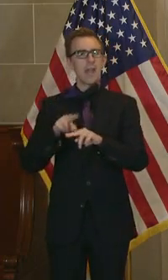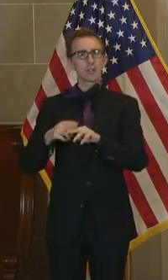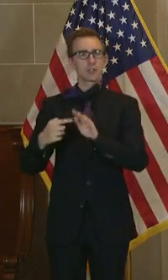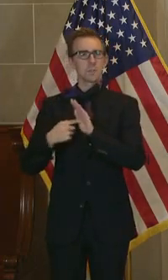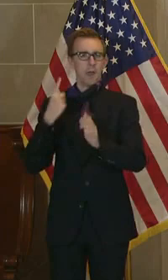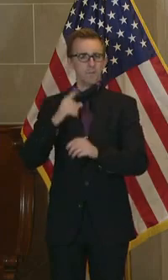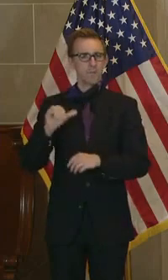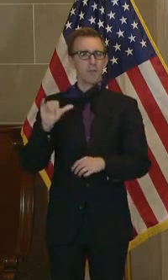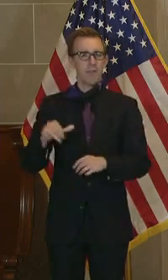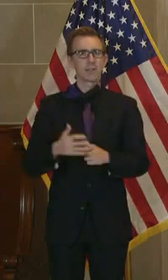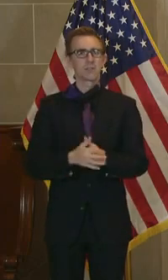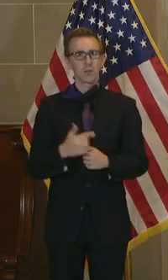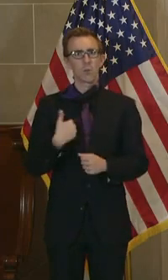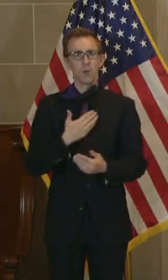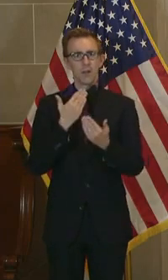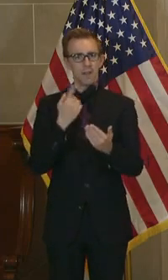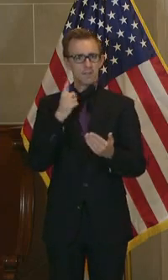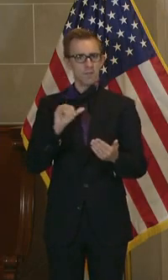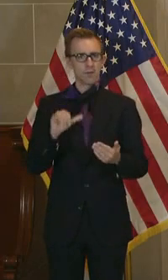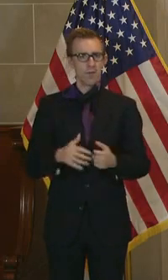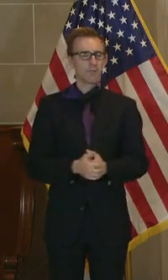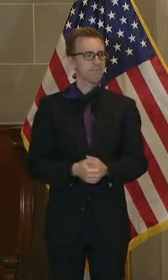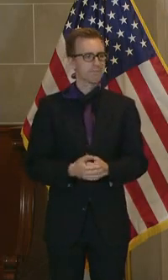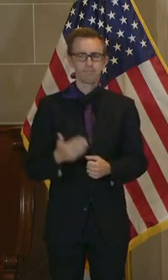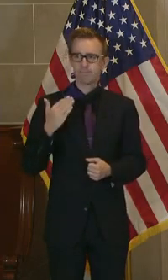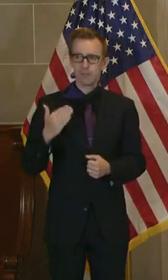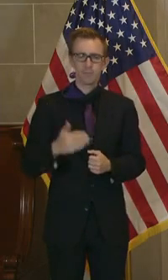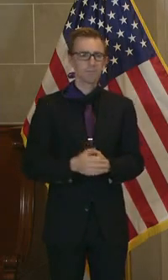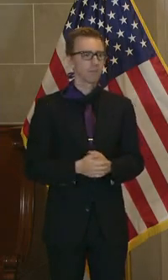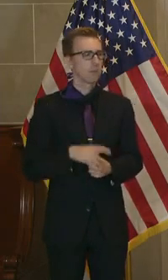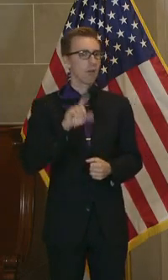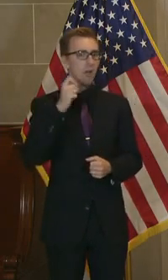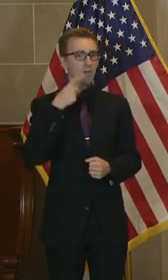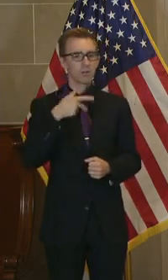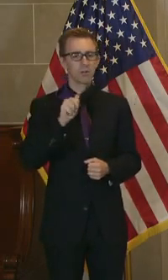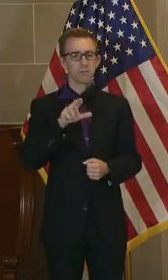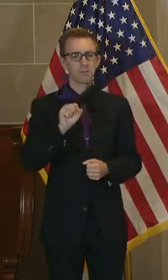for that, so we're thankful for that. Thank you. Governor Parson?